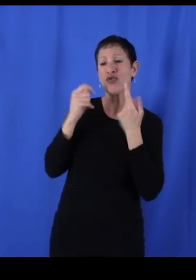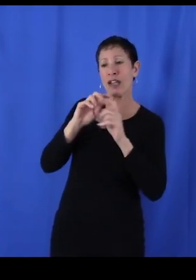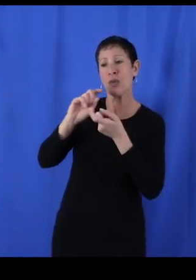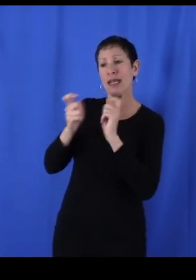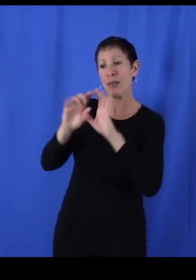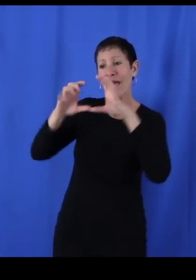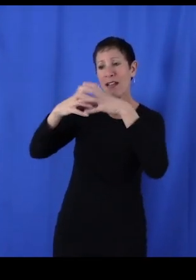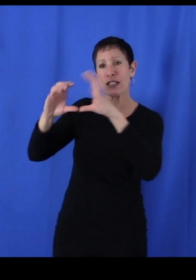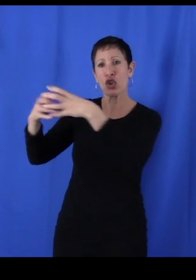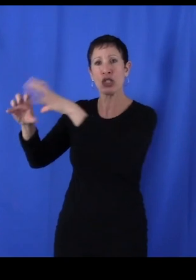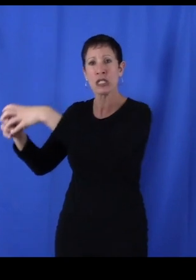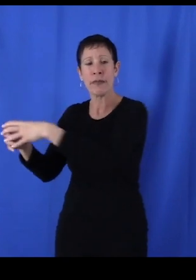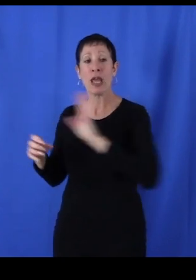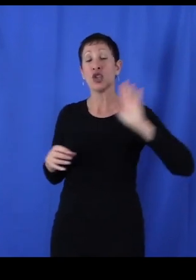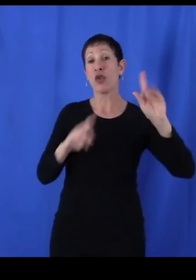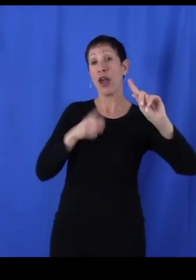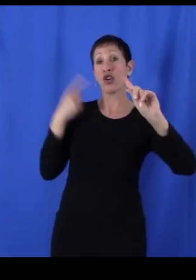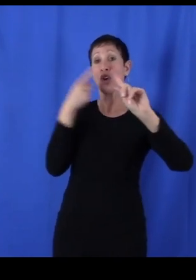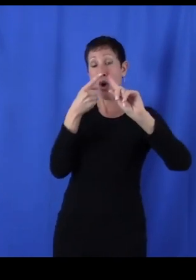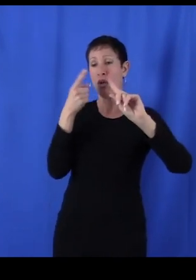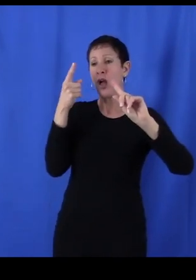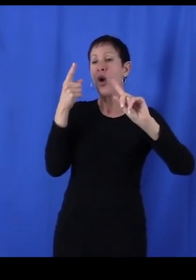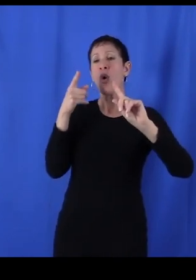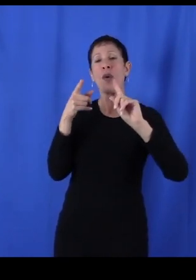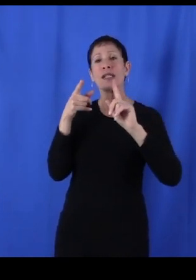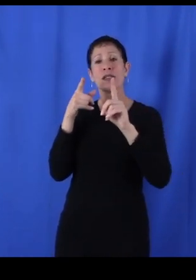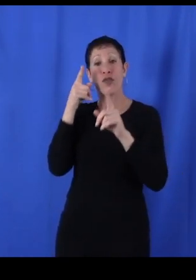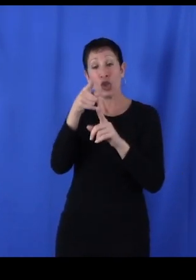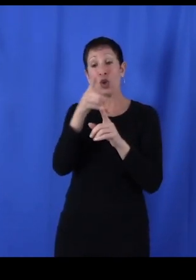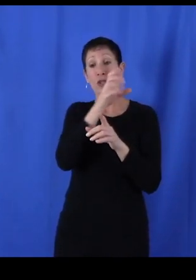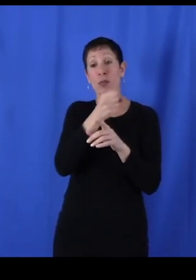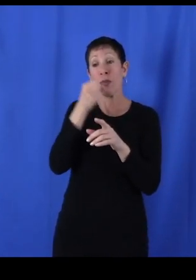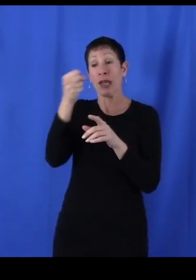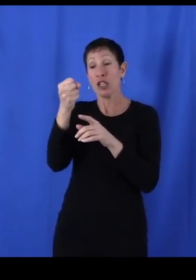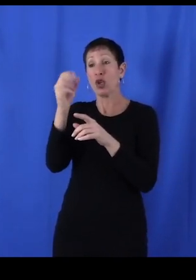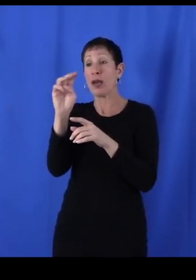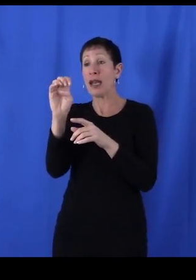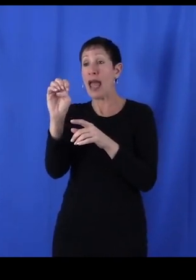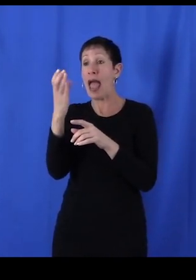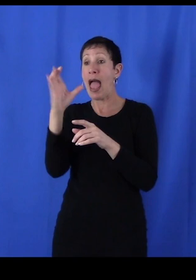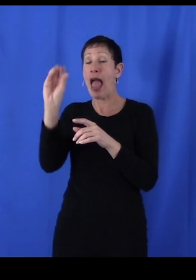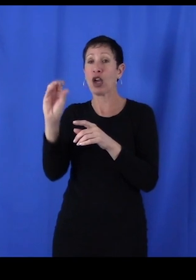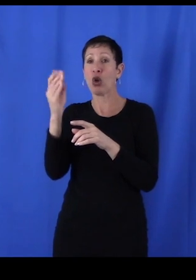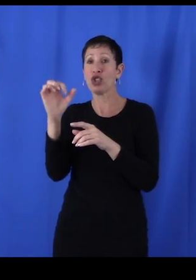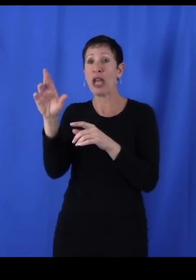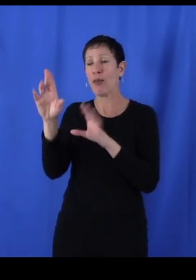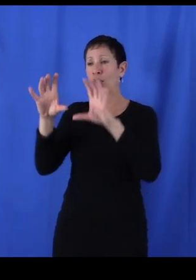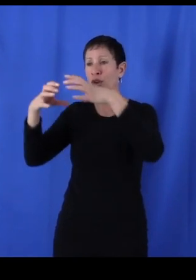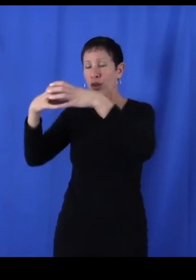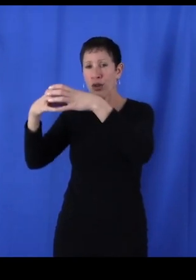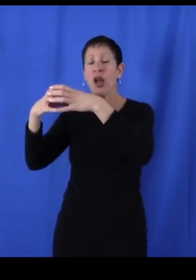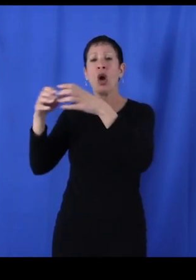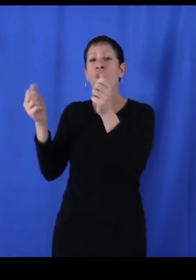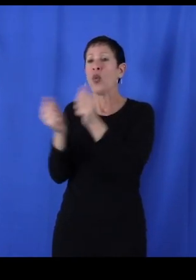manipulate clusters. Right? So their goal was to put you into an echo chamber with people like you, with